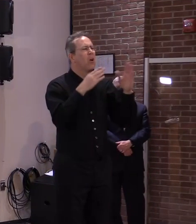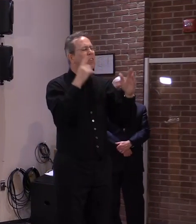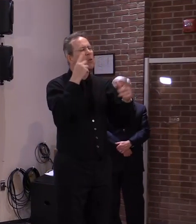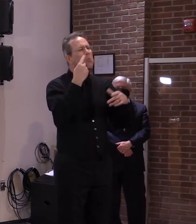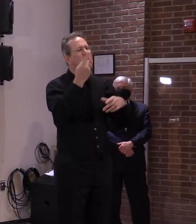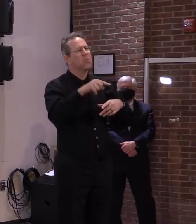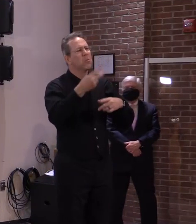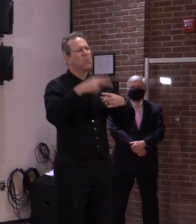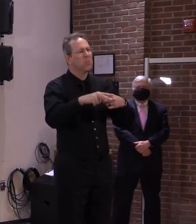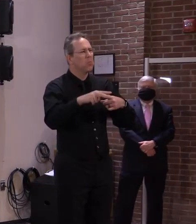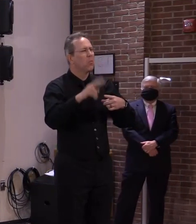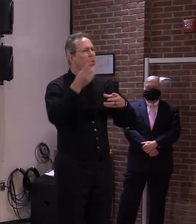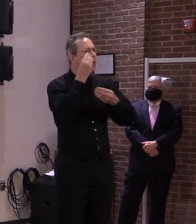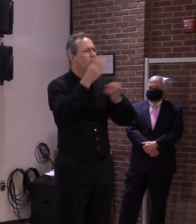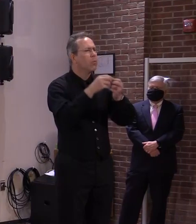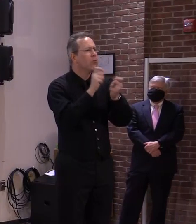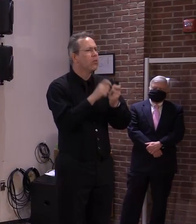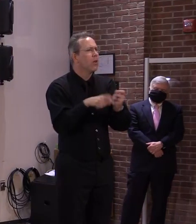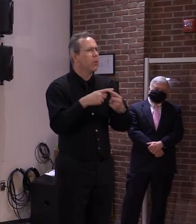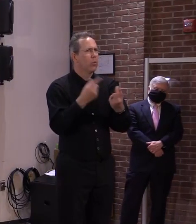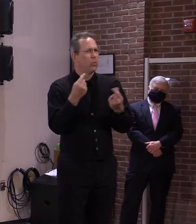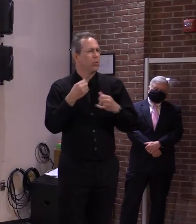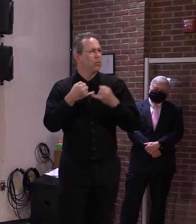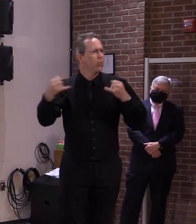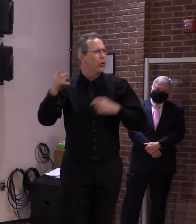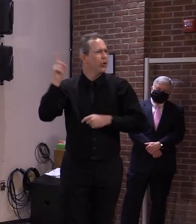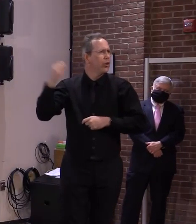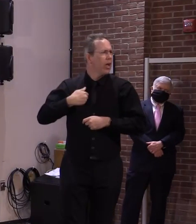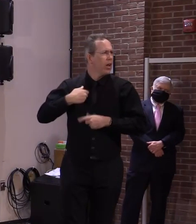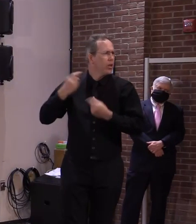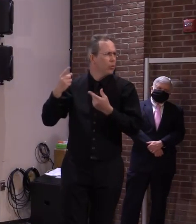But they didn't really give any indication as to who